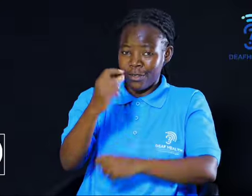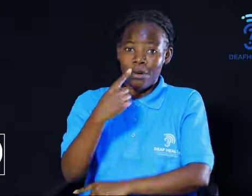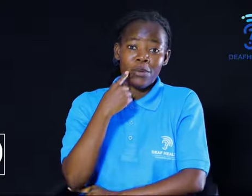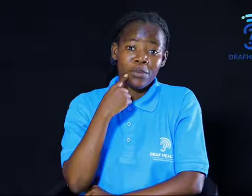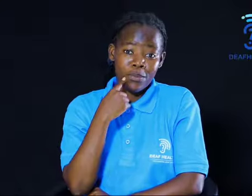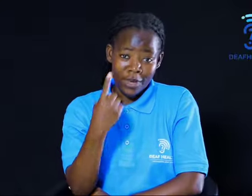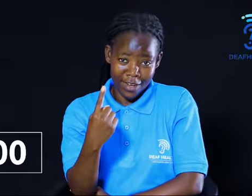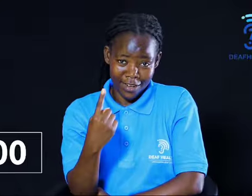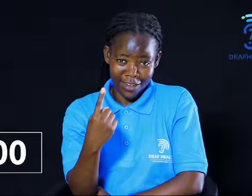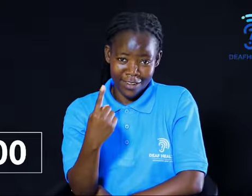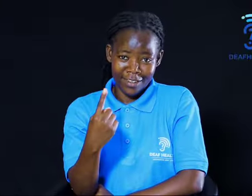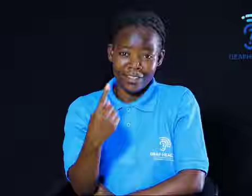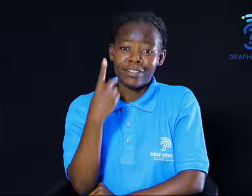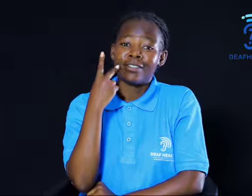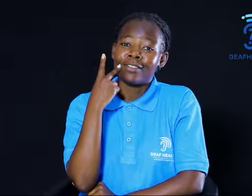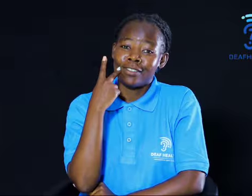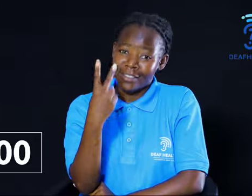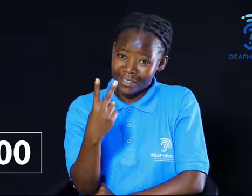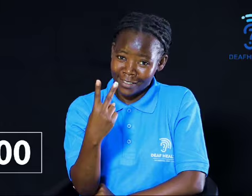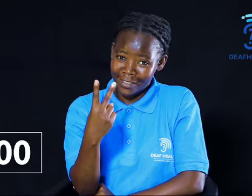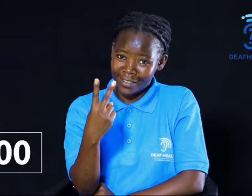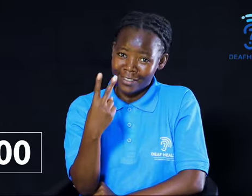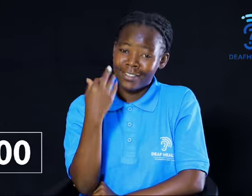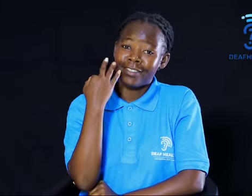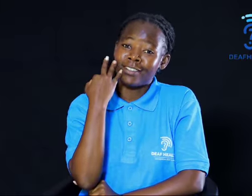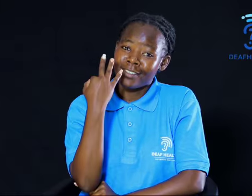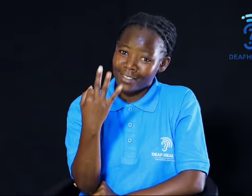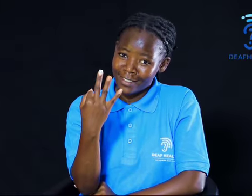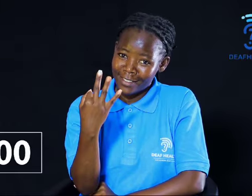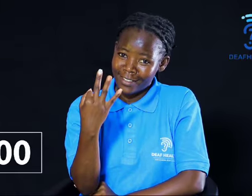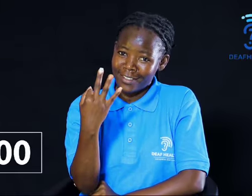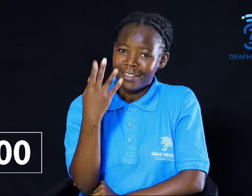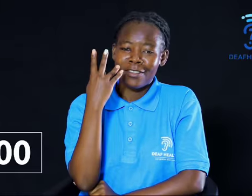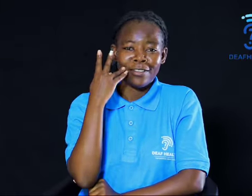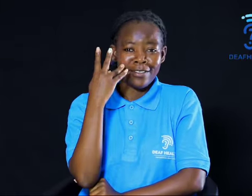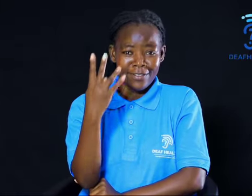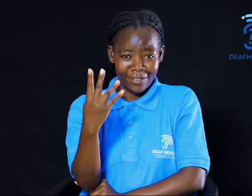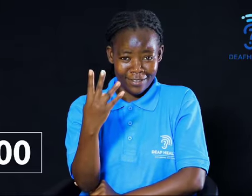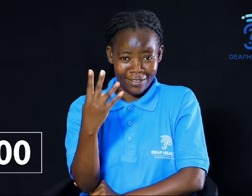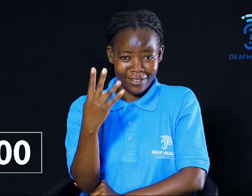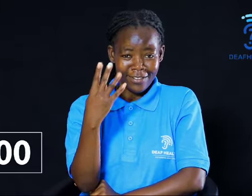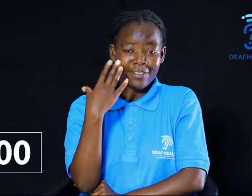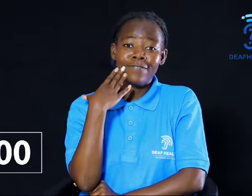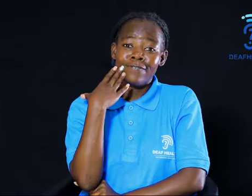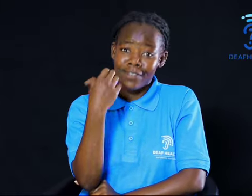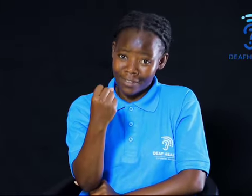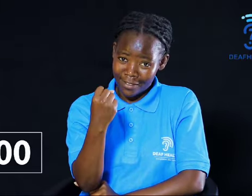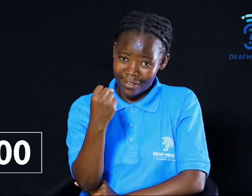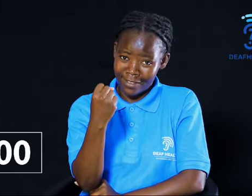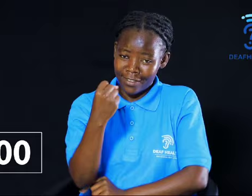90, 100, 200, 300, 400,